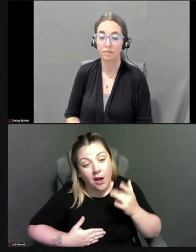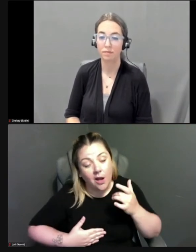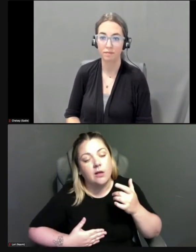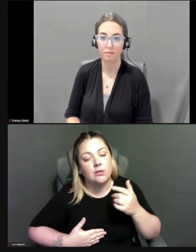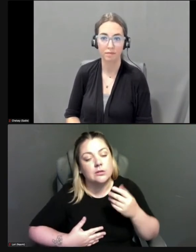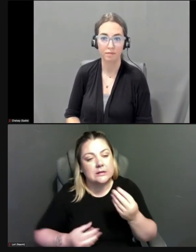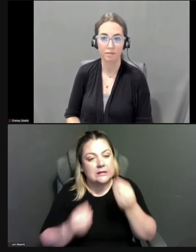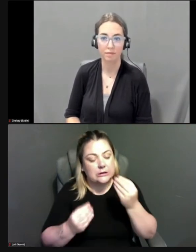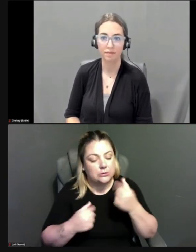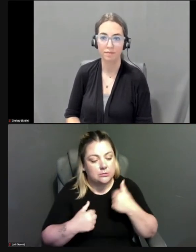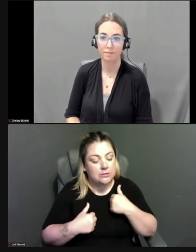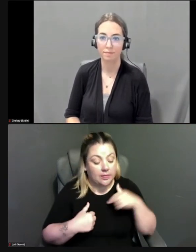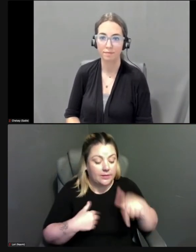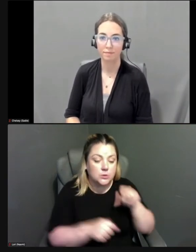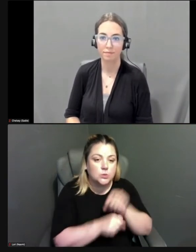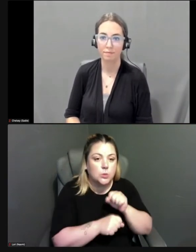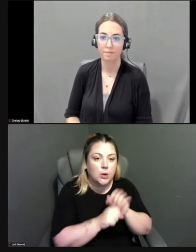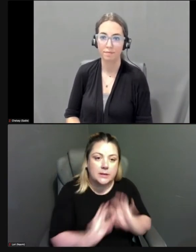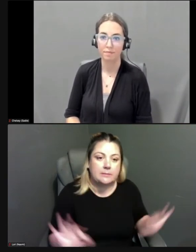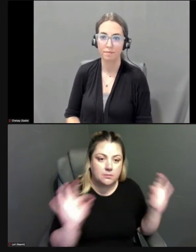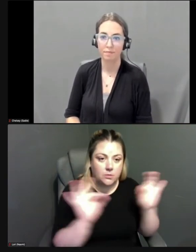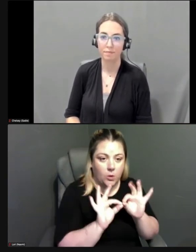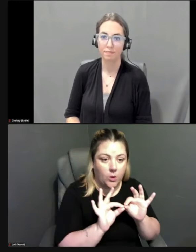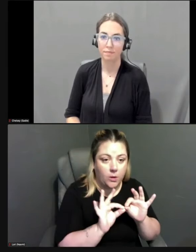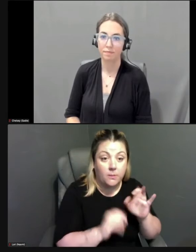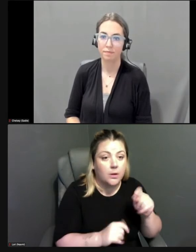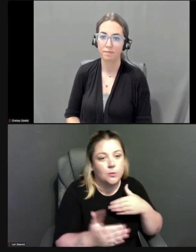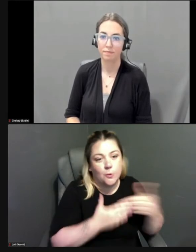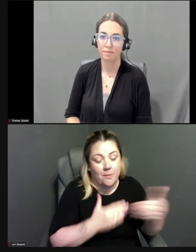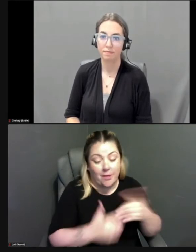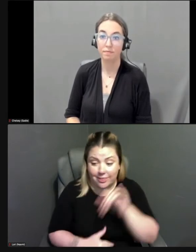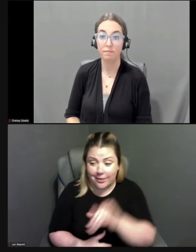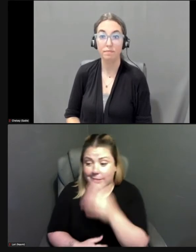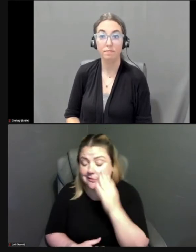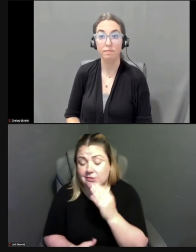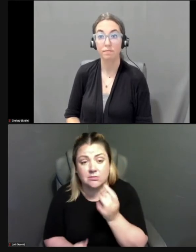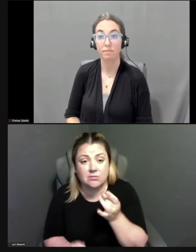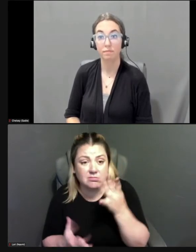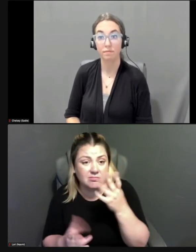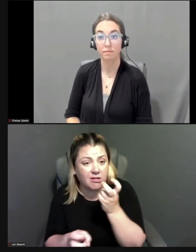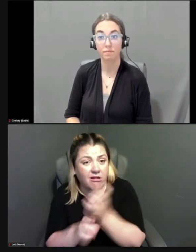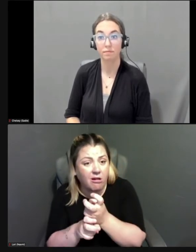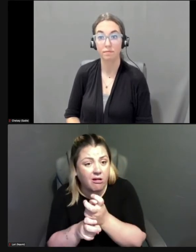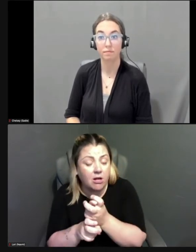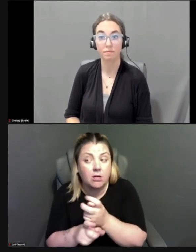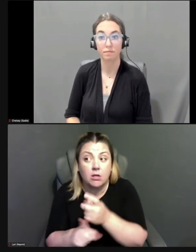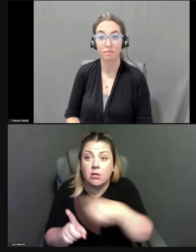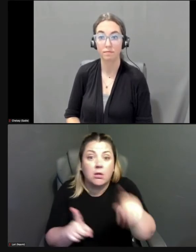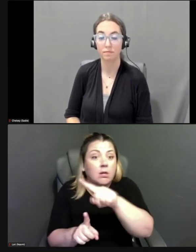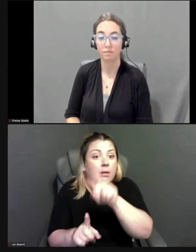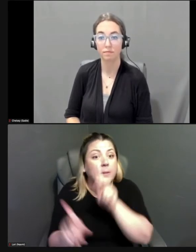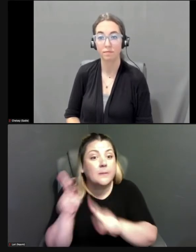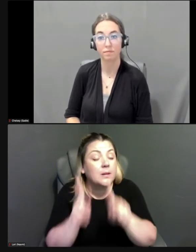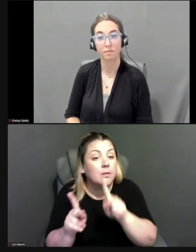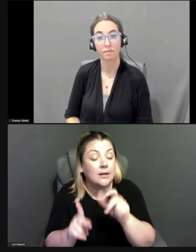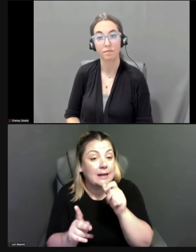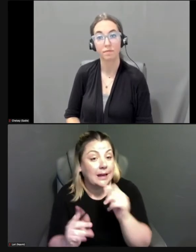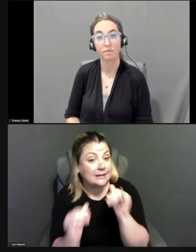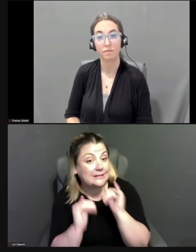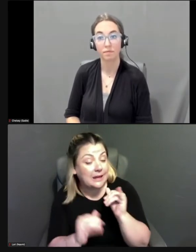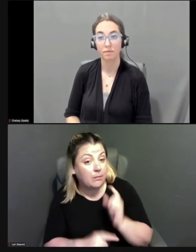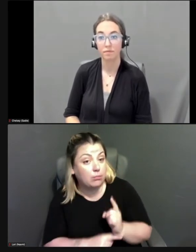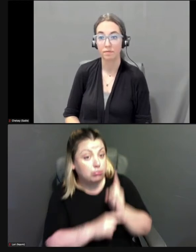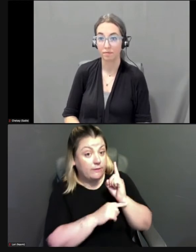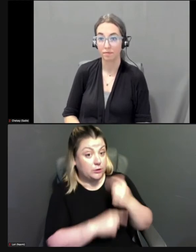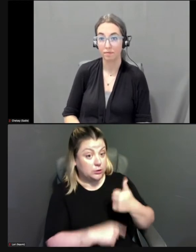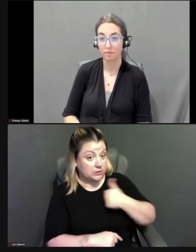it's terrible. It's an all-around terrible experience, and it only is worse for people who don't hold the privileges that